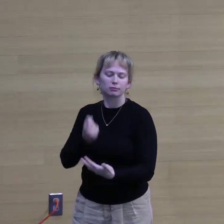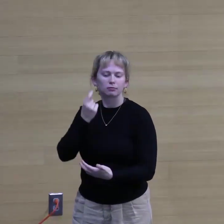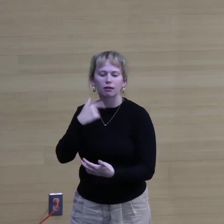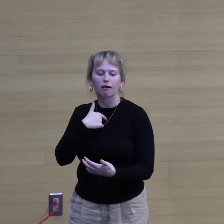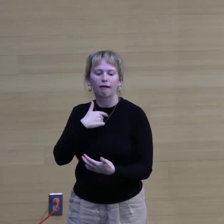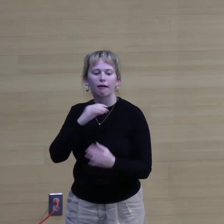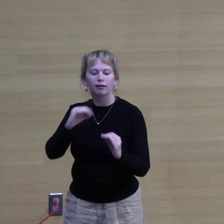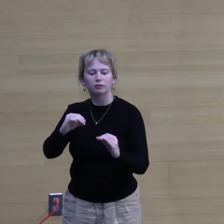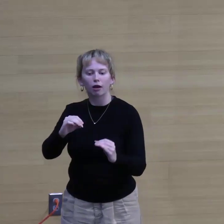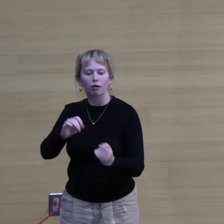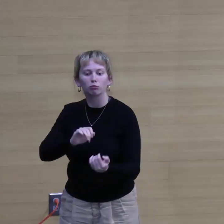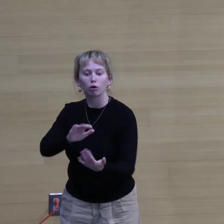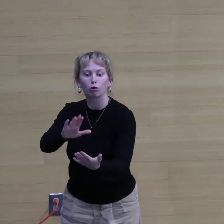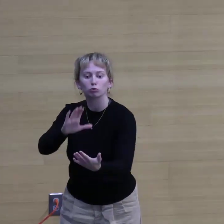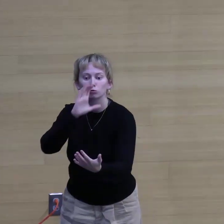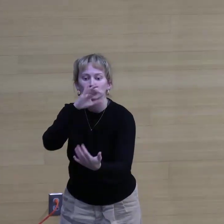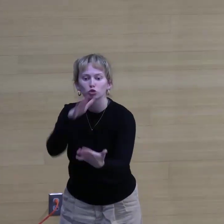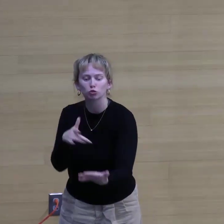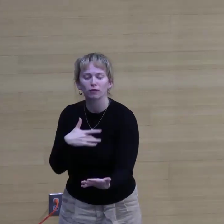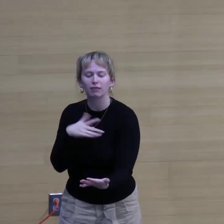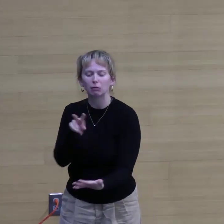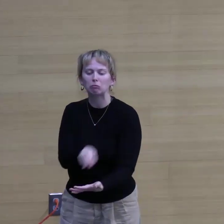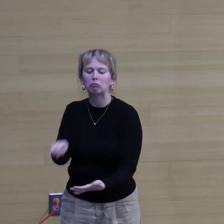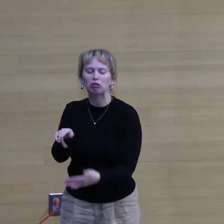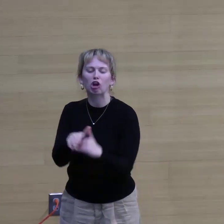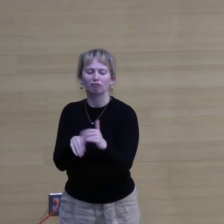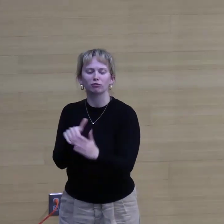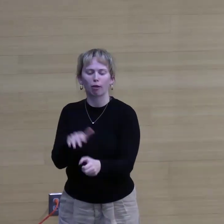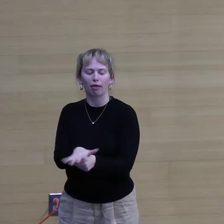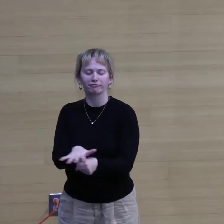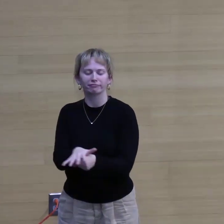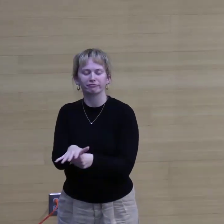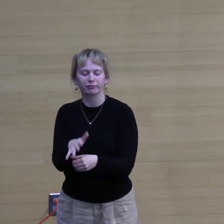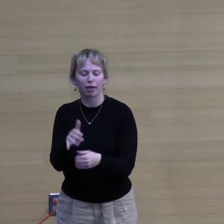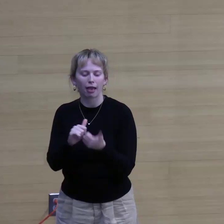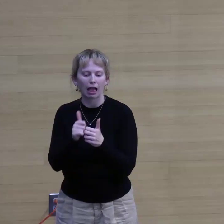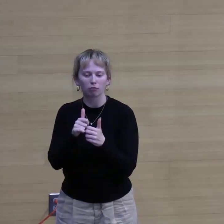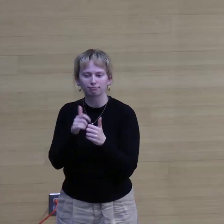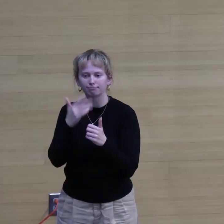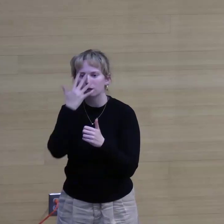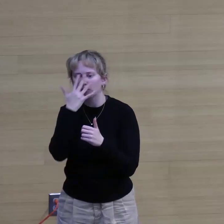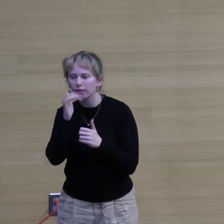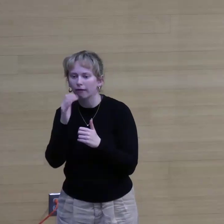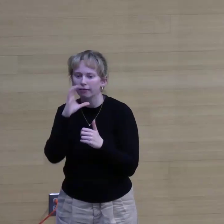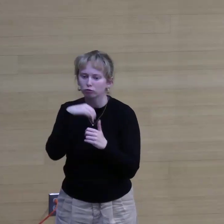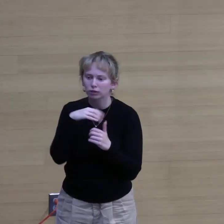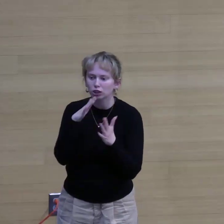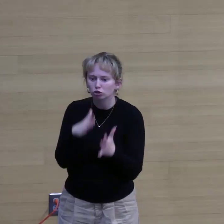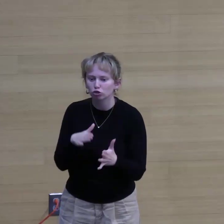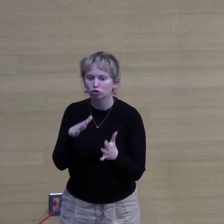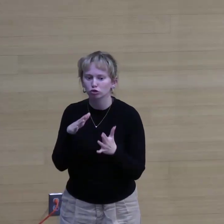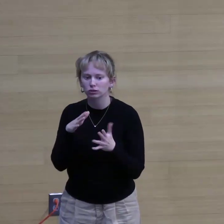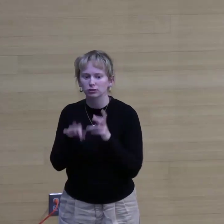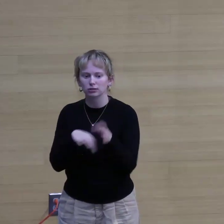to approach strangers that he felt comfortable approaching. And so we would talk about what those strangers might be,